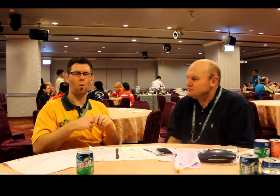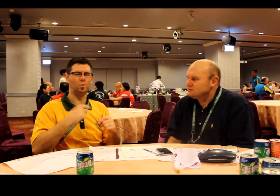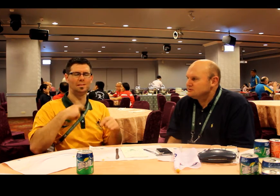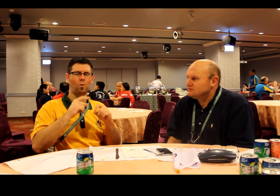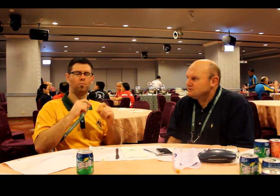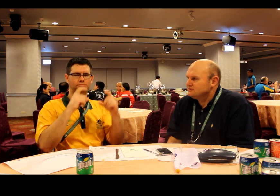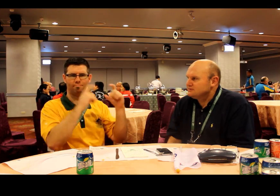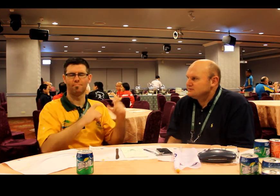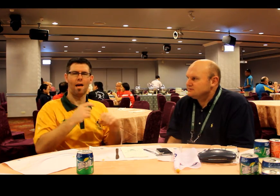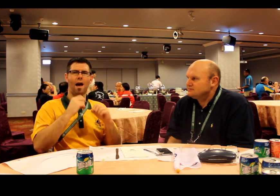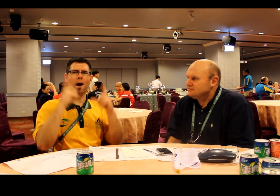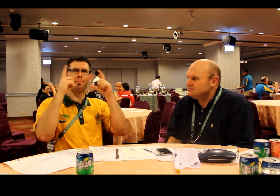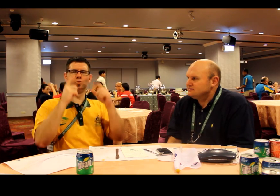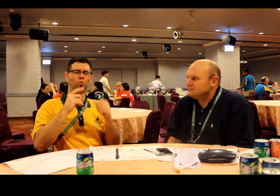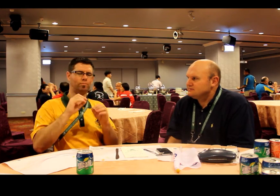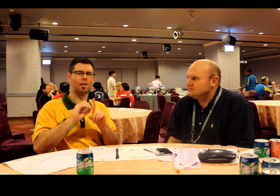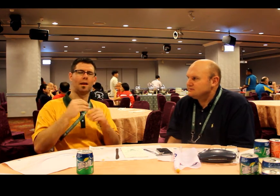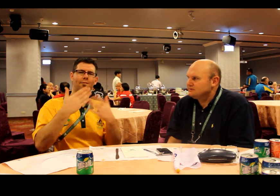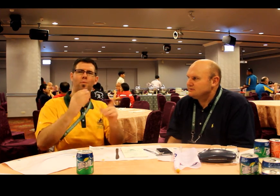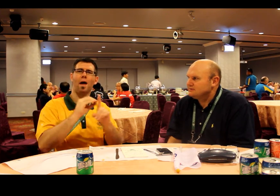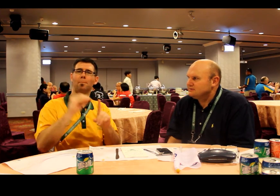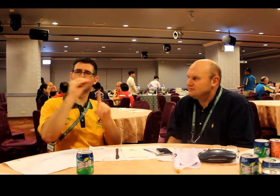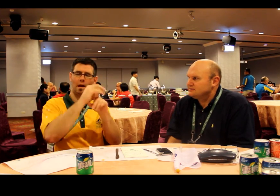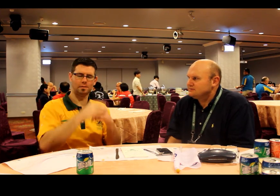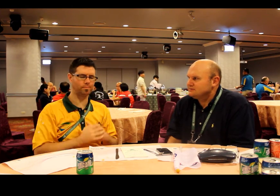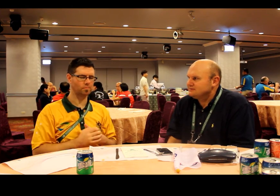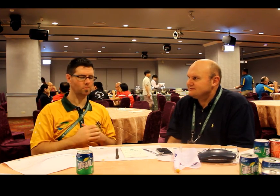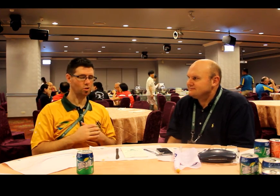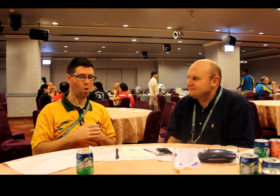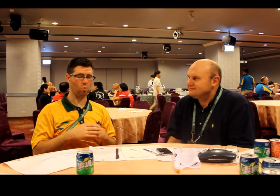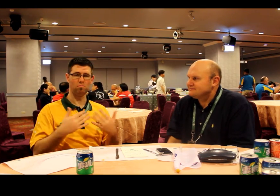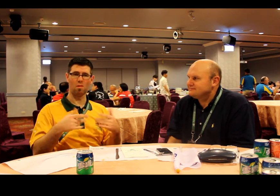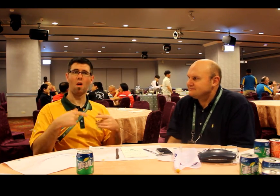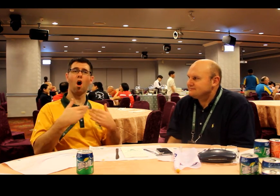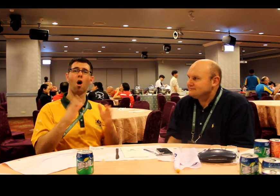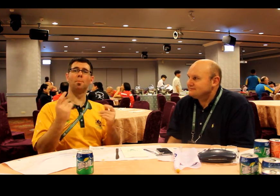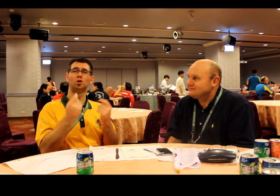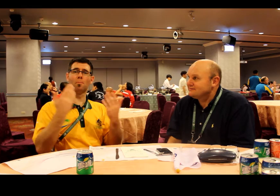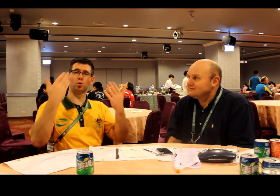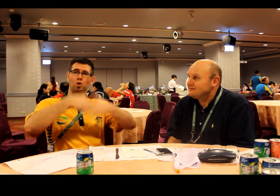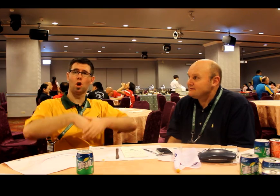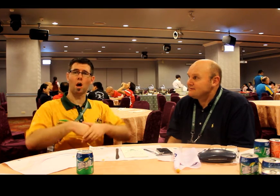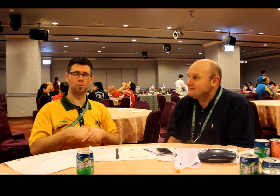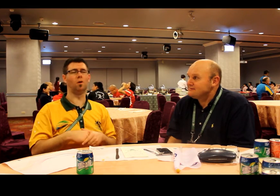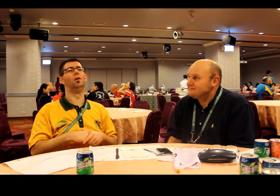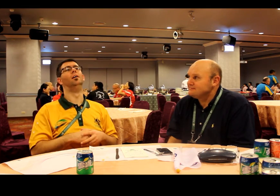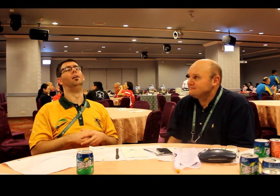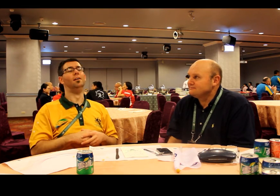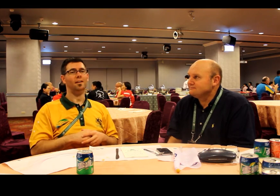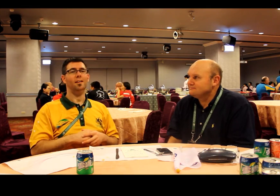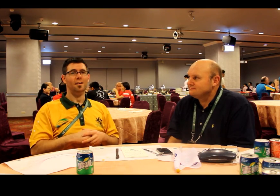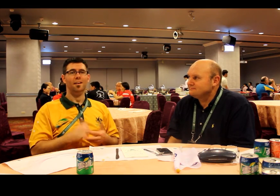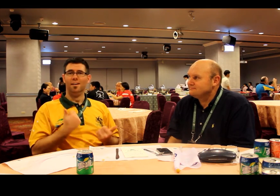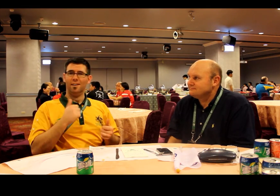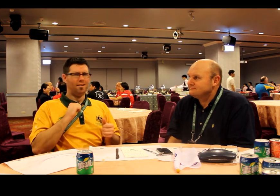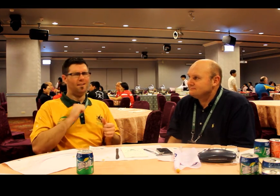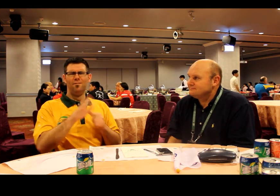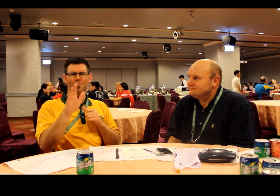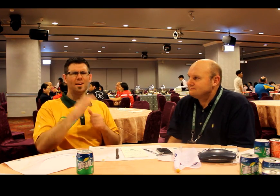bed. So we're still up quite late to give you the update this evening from our hotel. So the opening ceremony tonight,